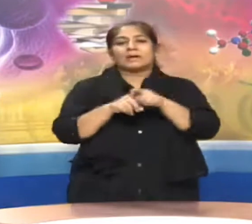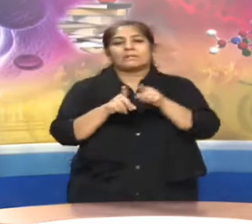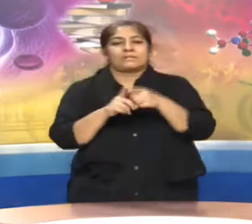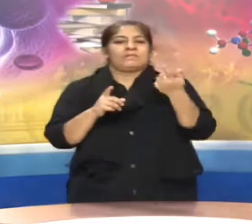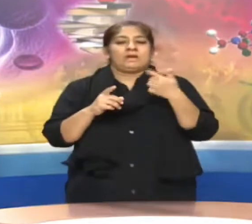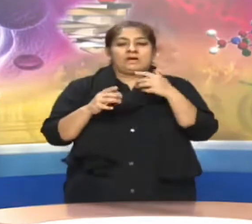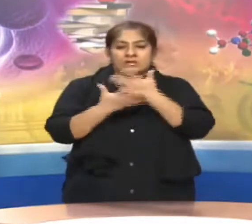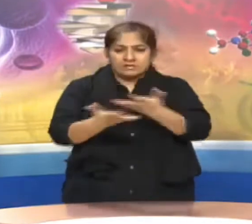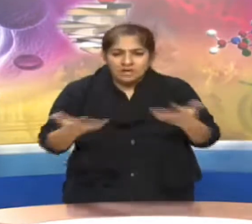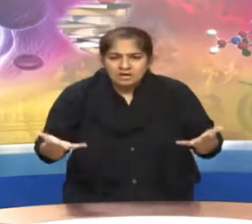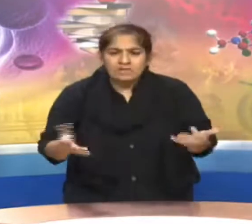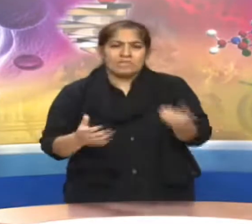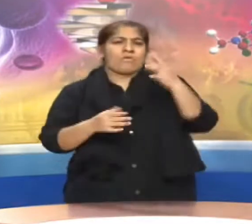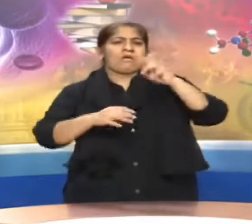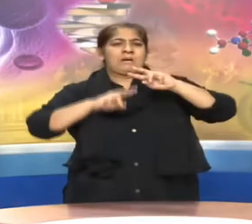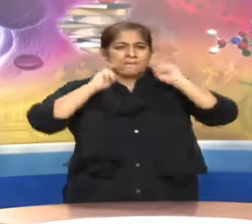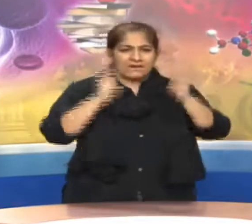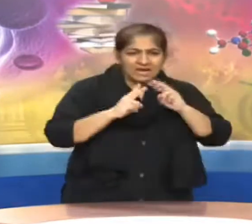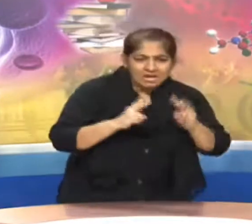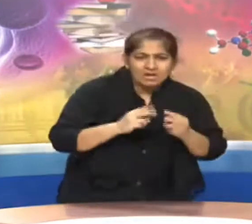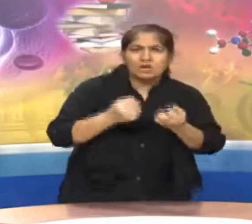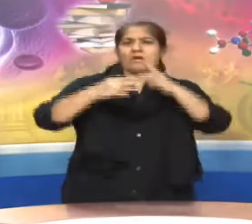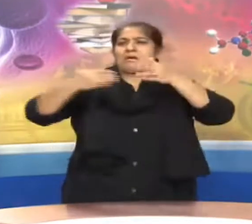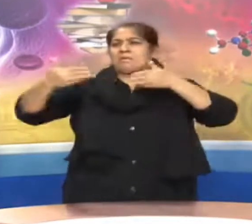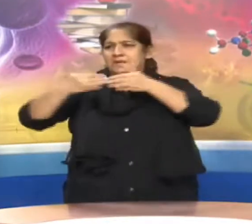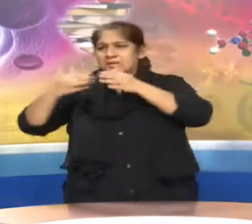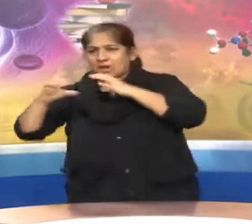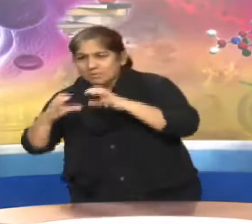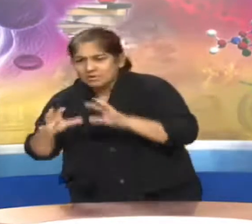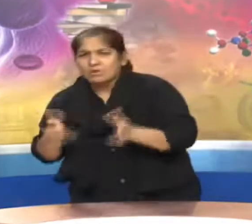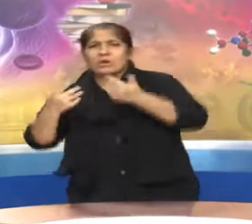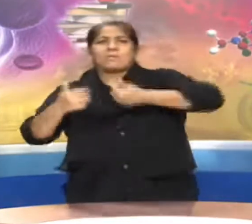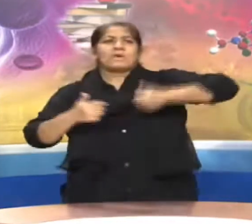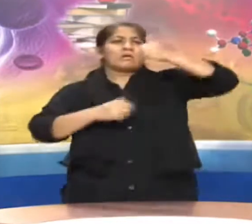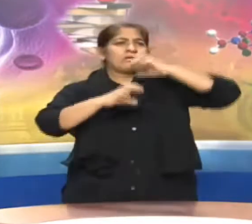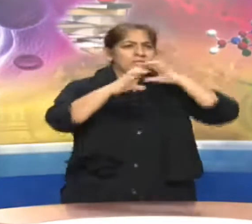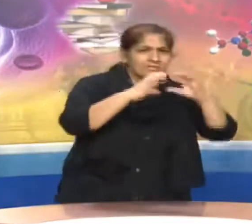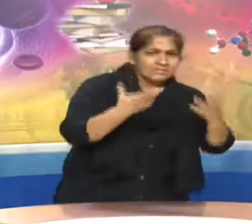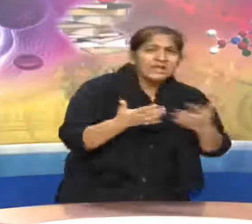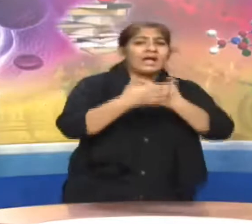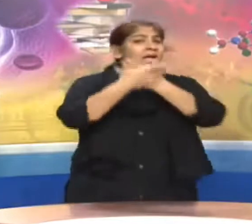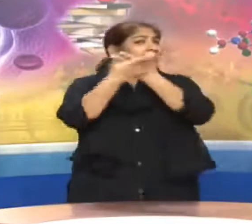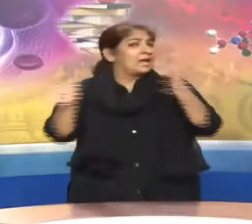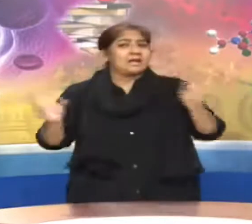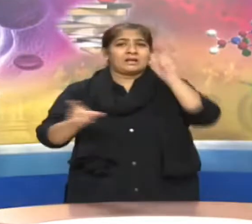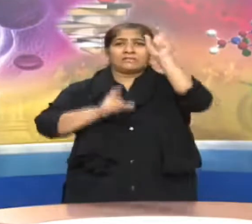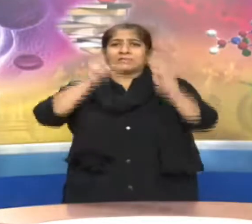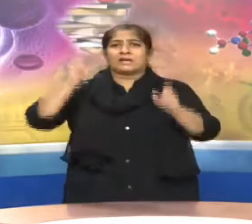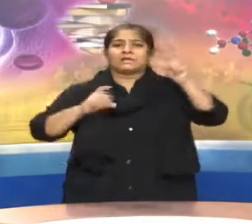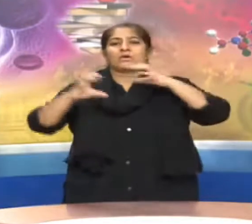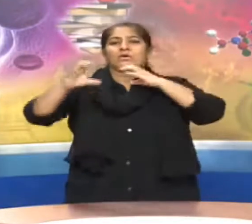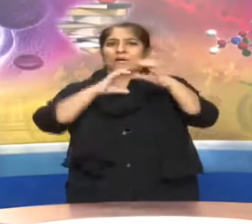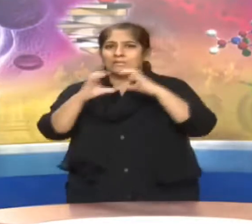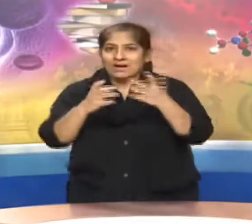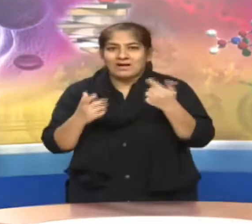words, communication was there. In any meeting, in daily life, we communicate with so many